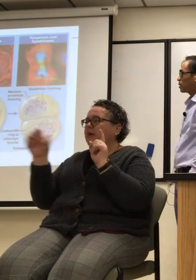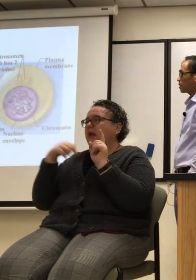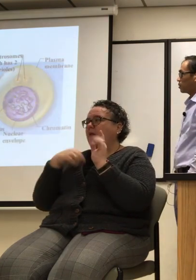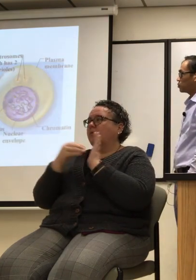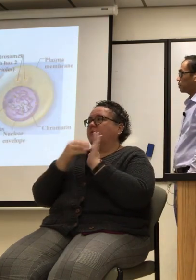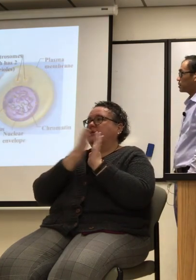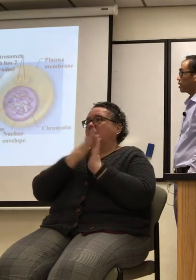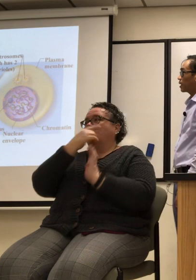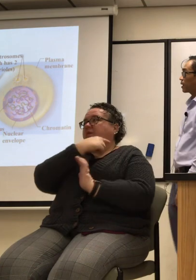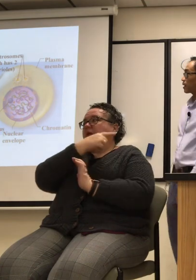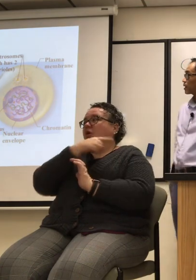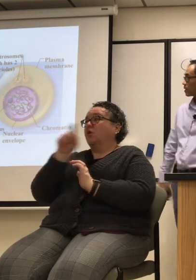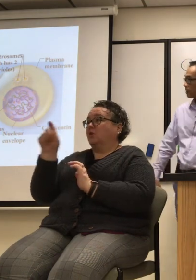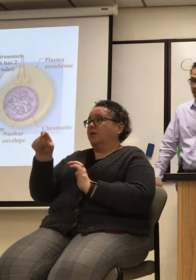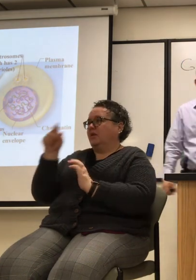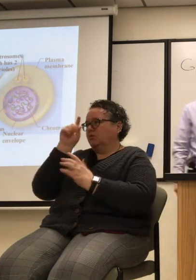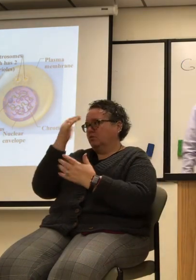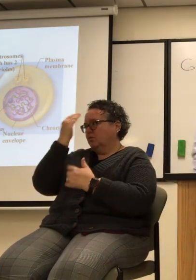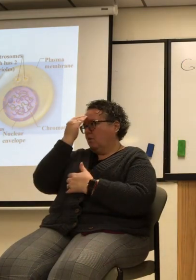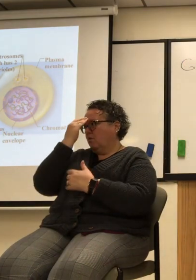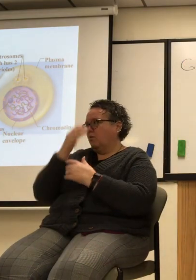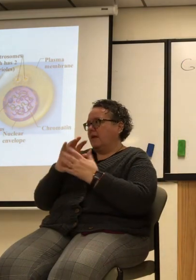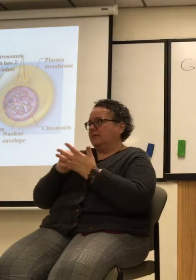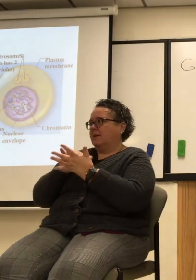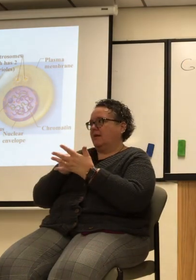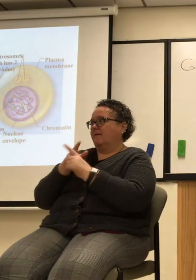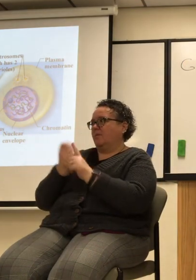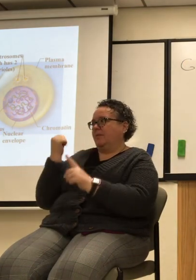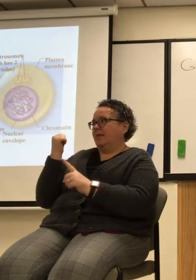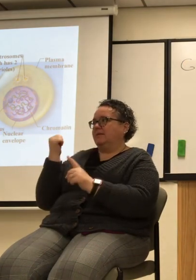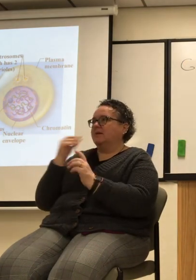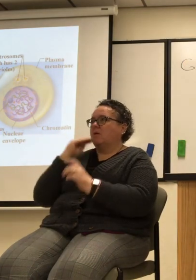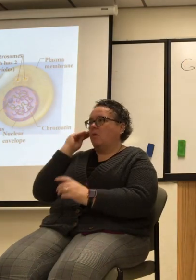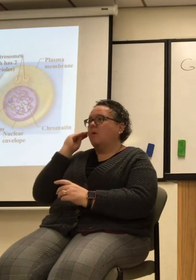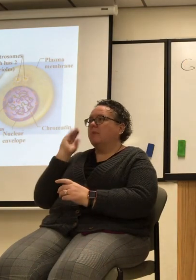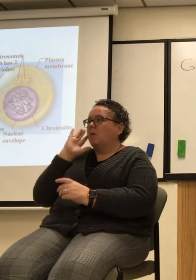board what you should be studying at home.